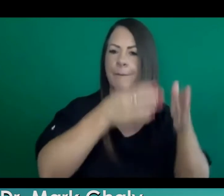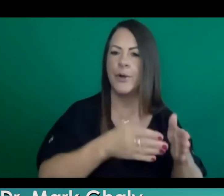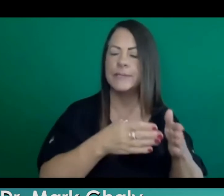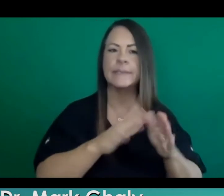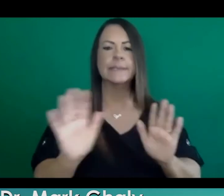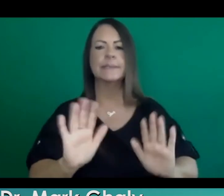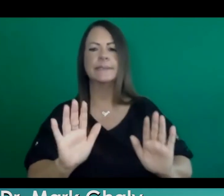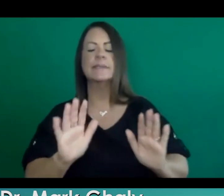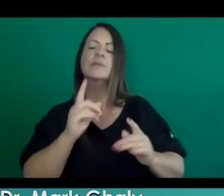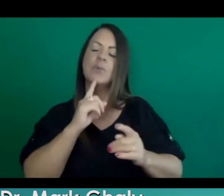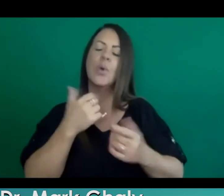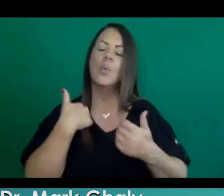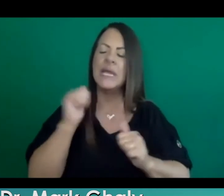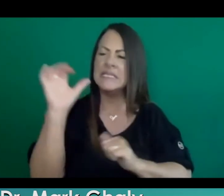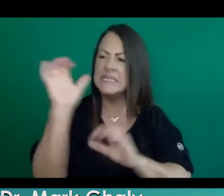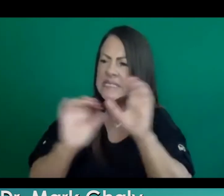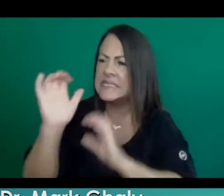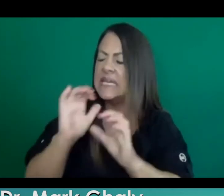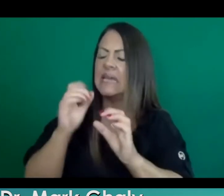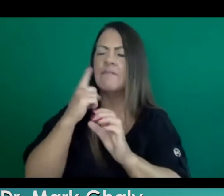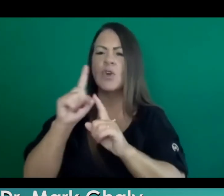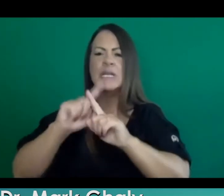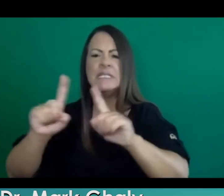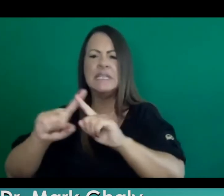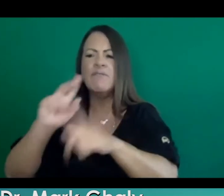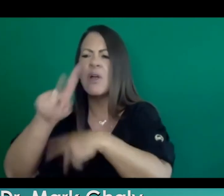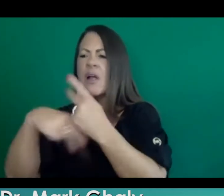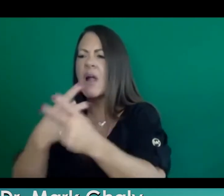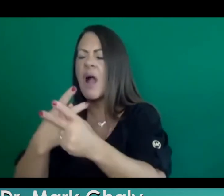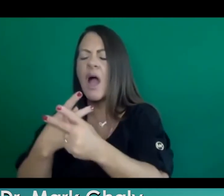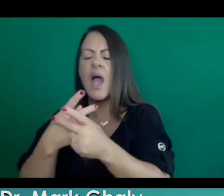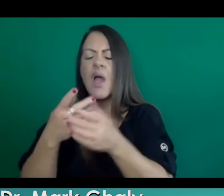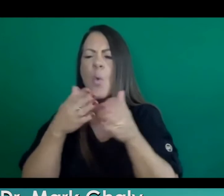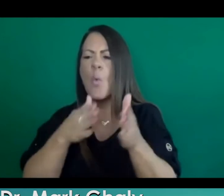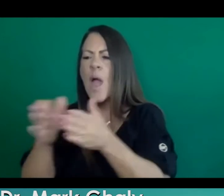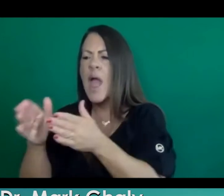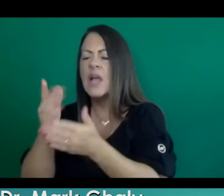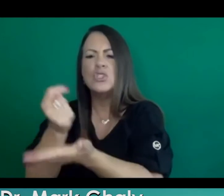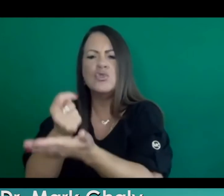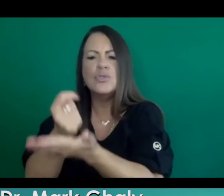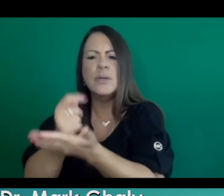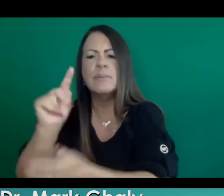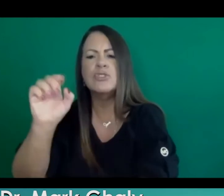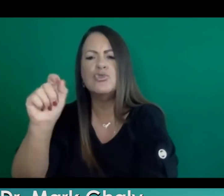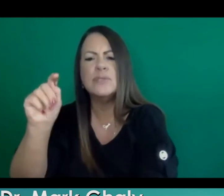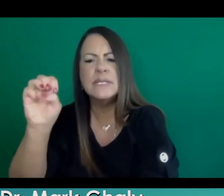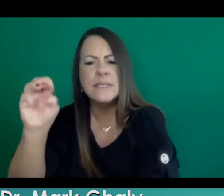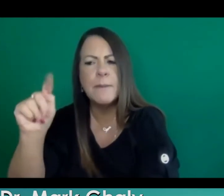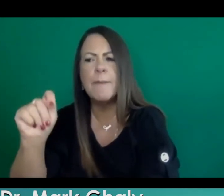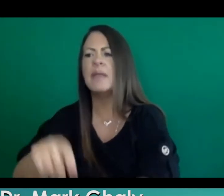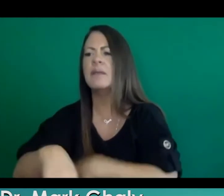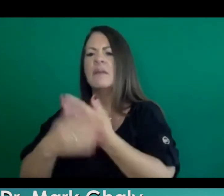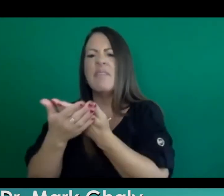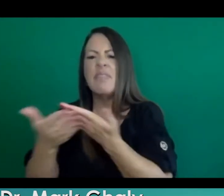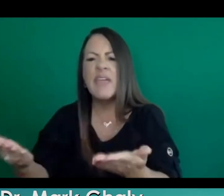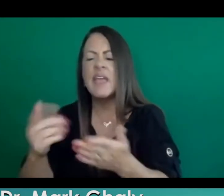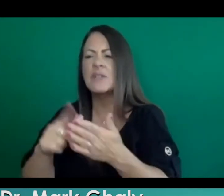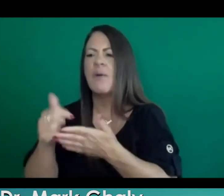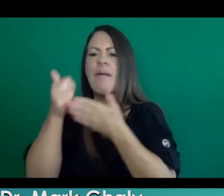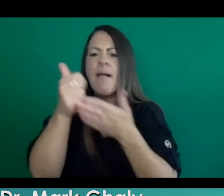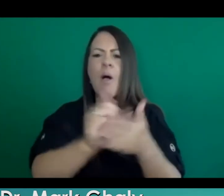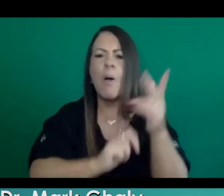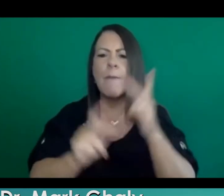improved treatments, as we learn better how to take care of the sickest, how we develop tools to prevent transmission, we